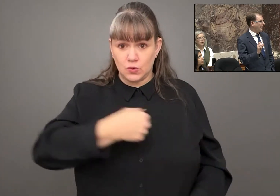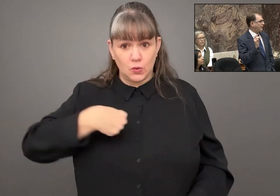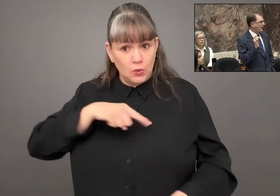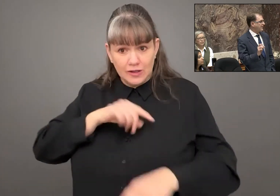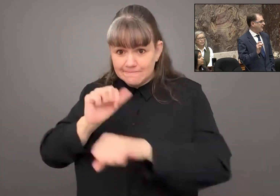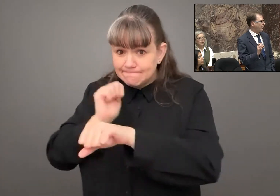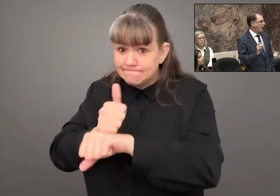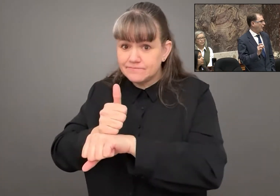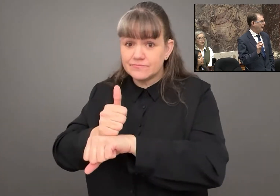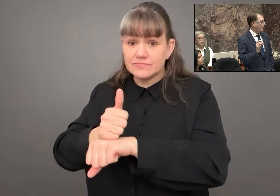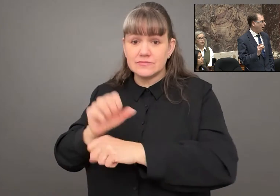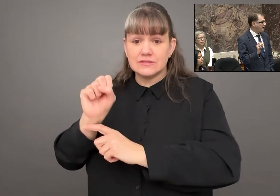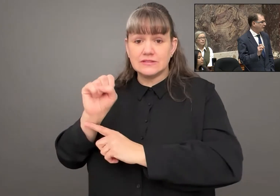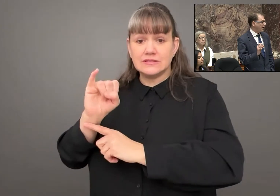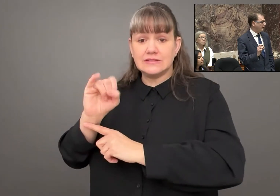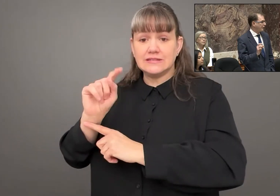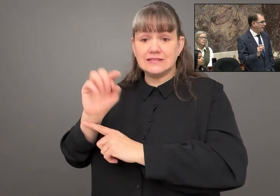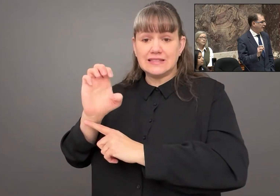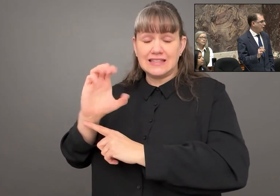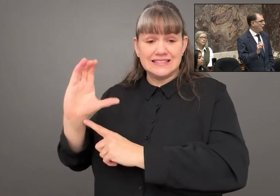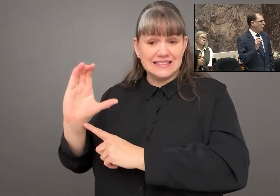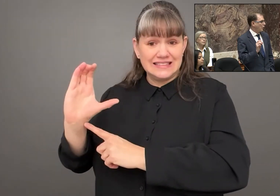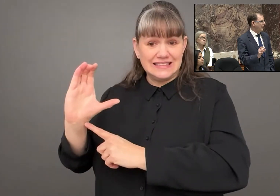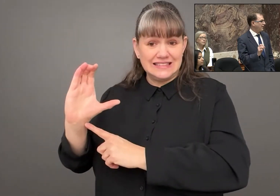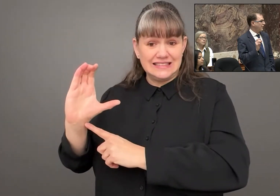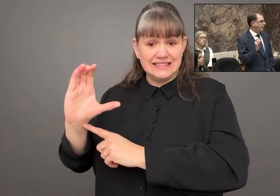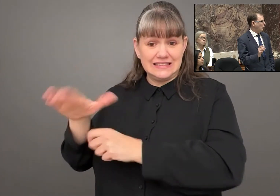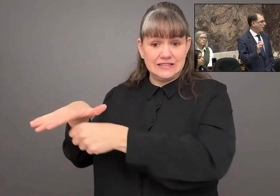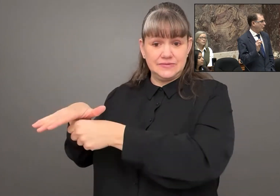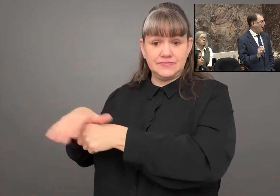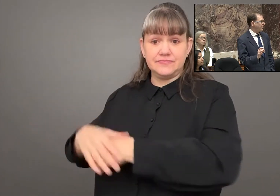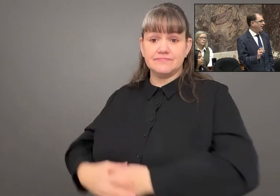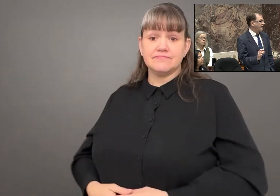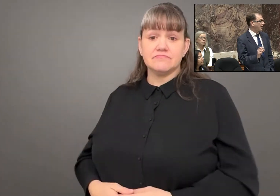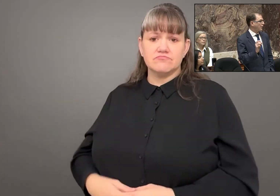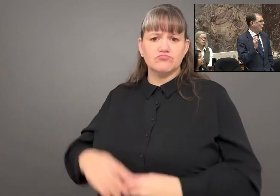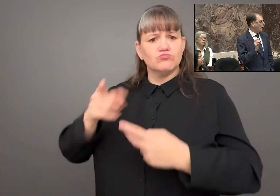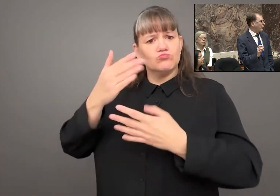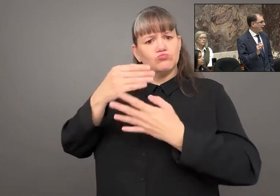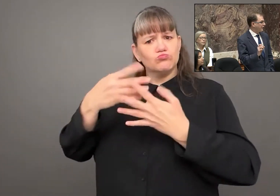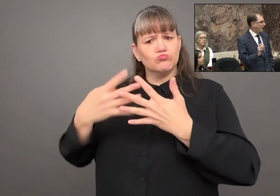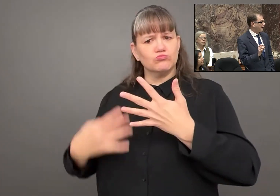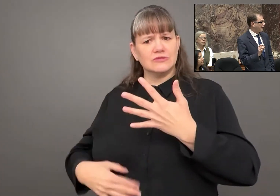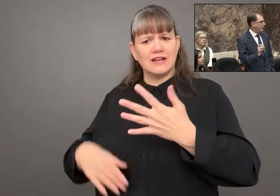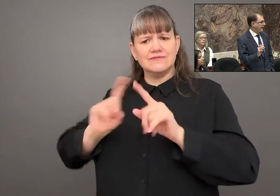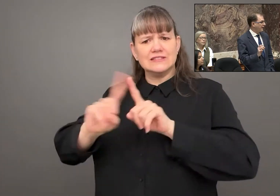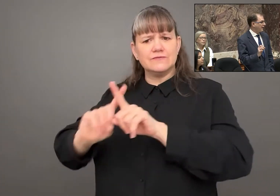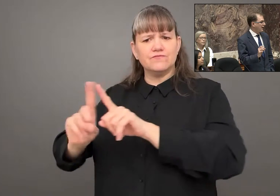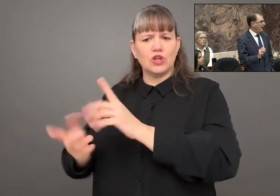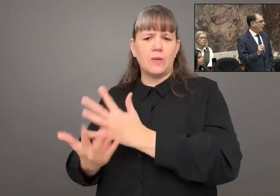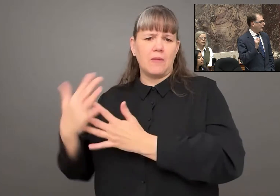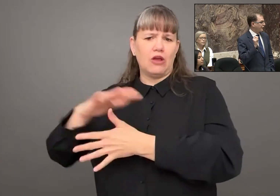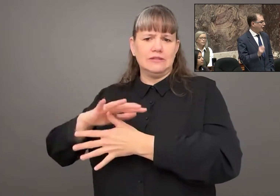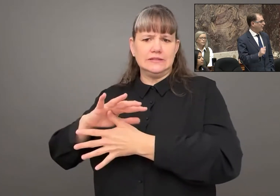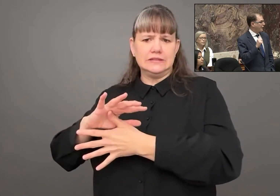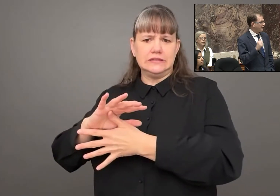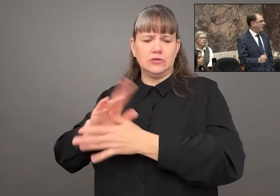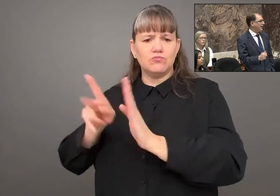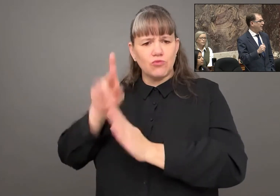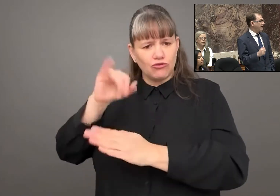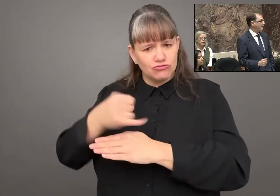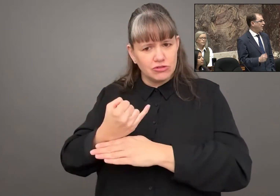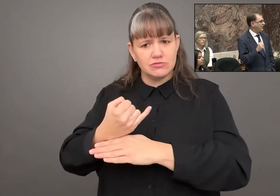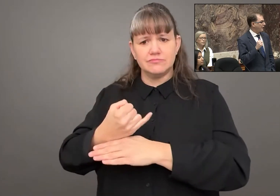of them amongst our 18 priority projects, Honourable Speaker. Wind and solar projects that are lower priced, Honourable Speaker, and will serve